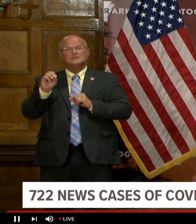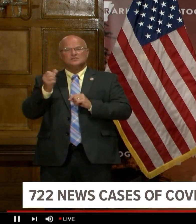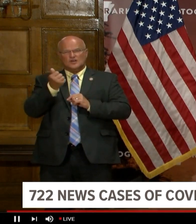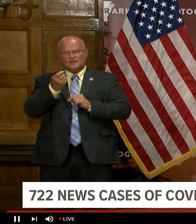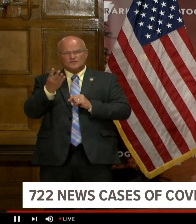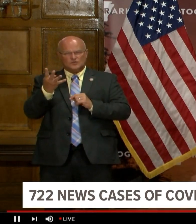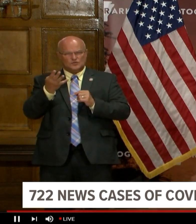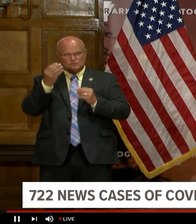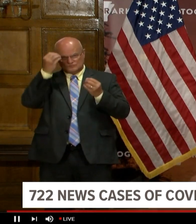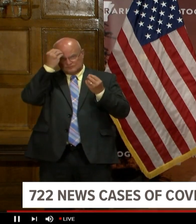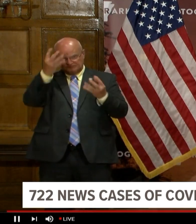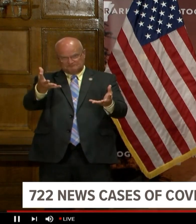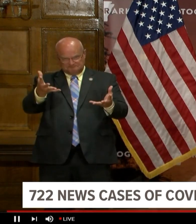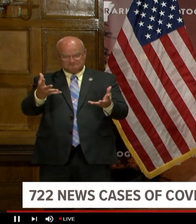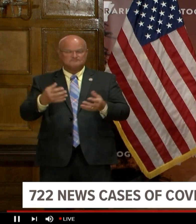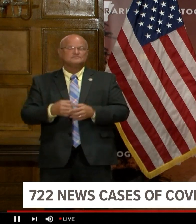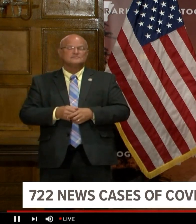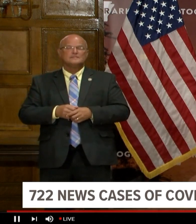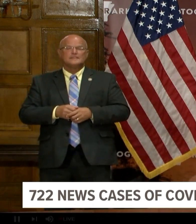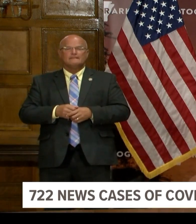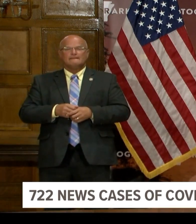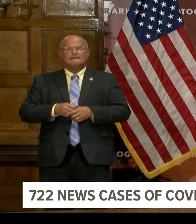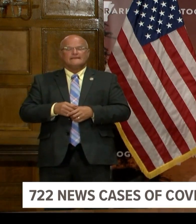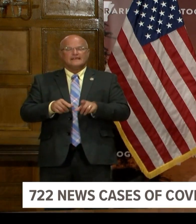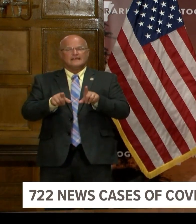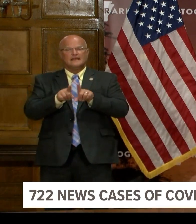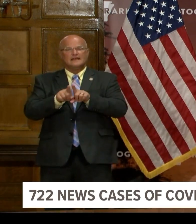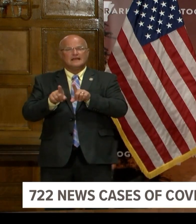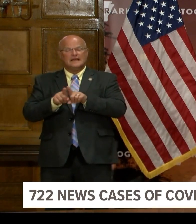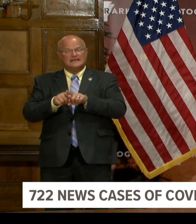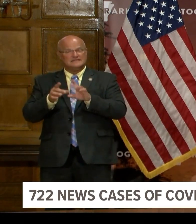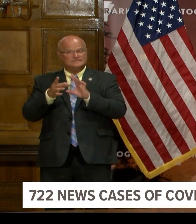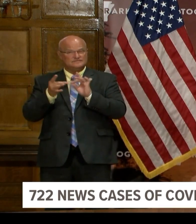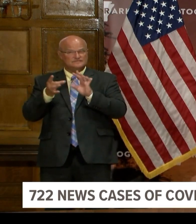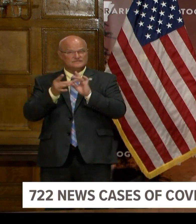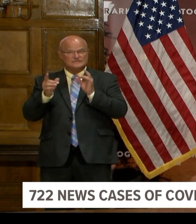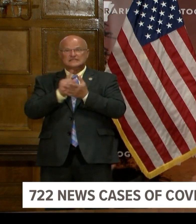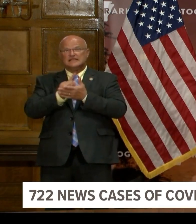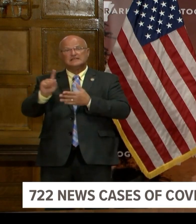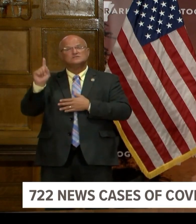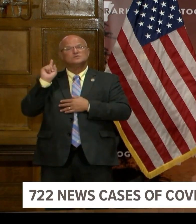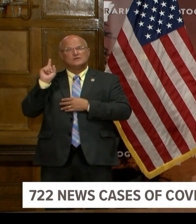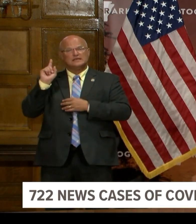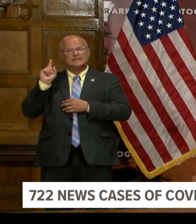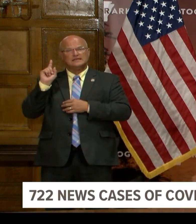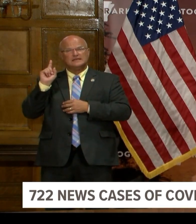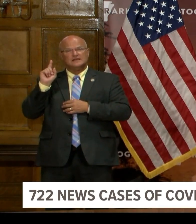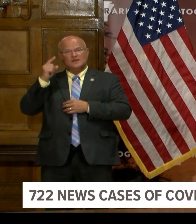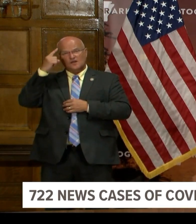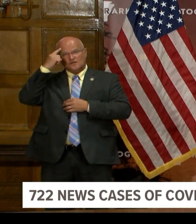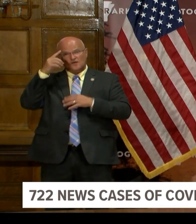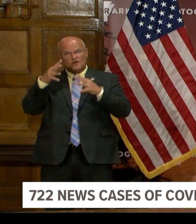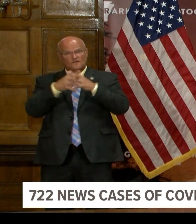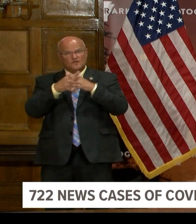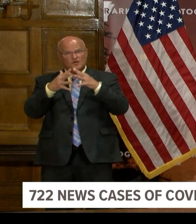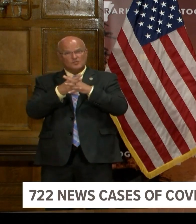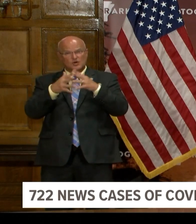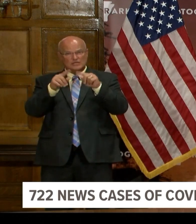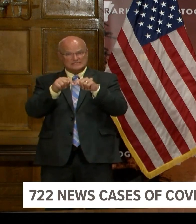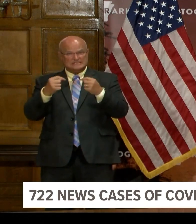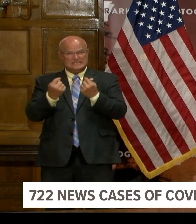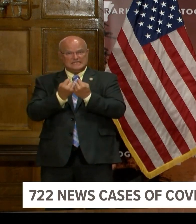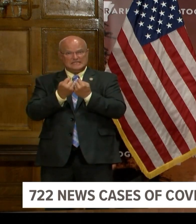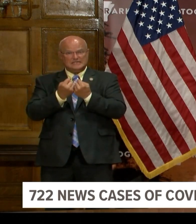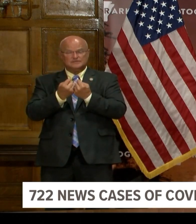words. As was mentioned last week, for football playing teams,